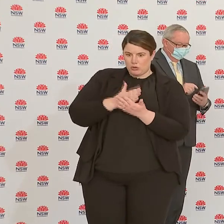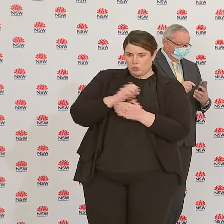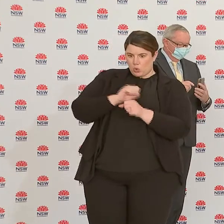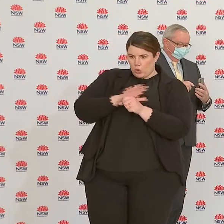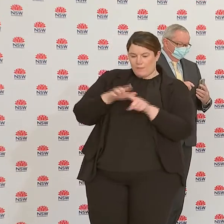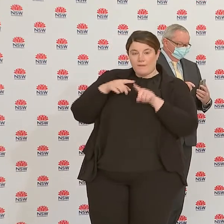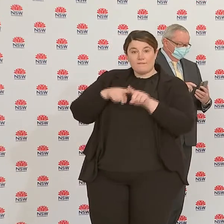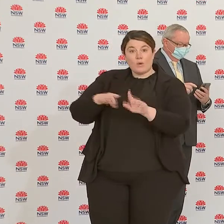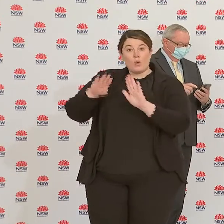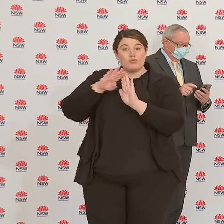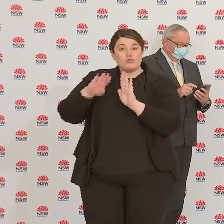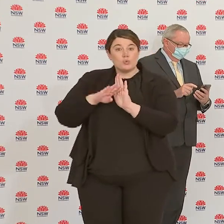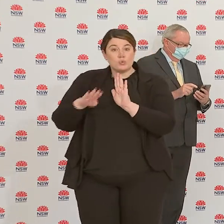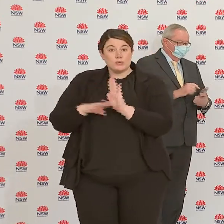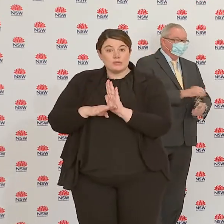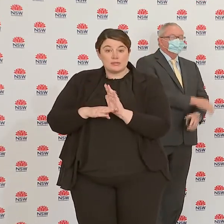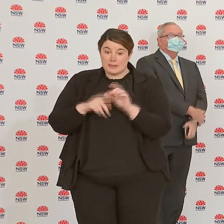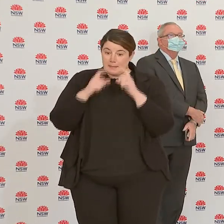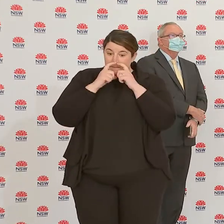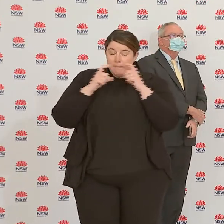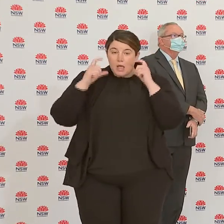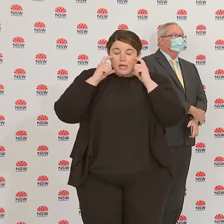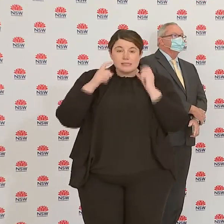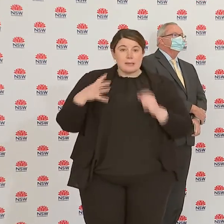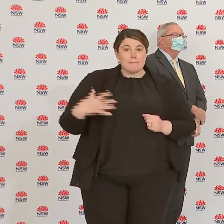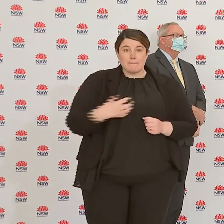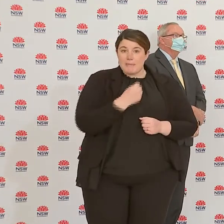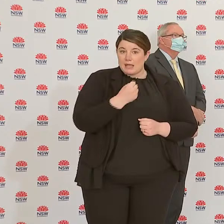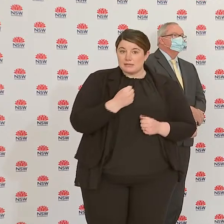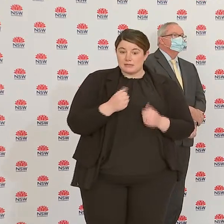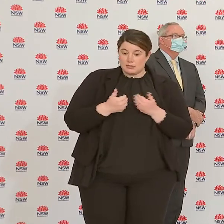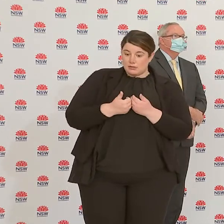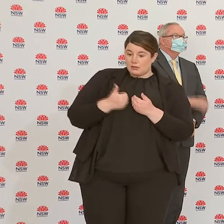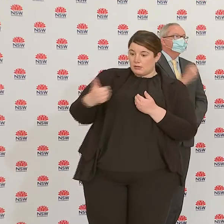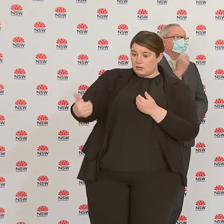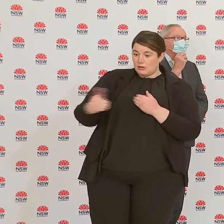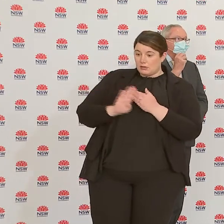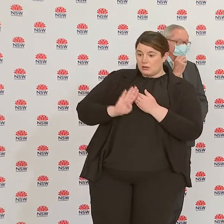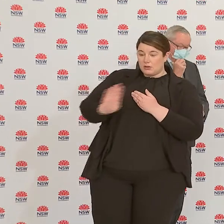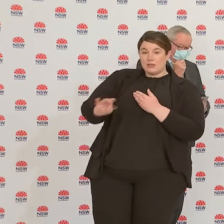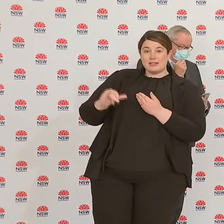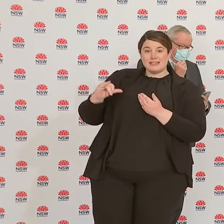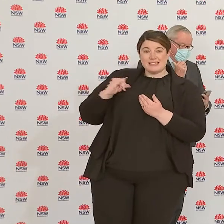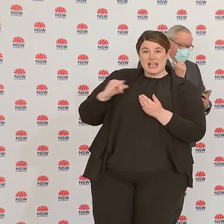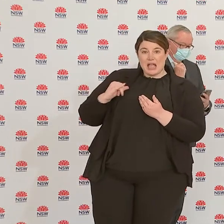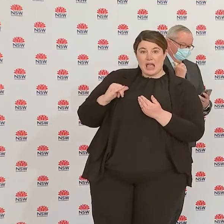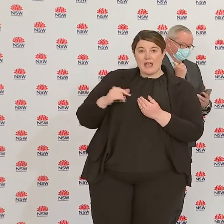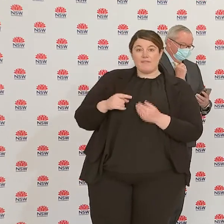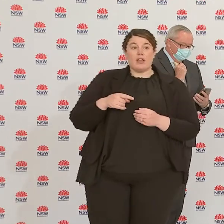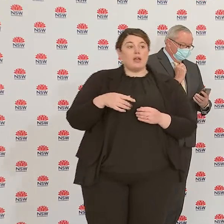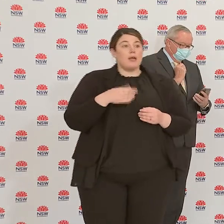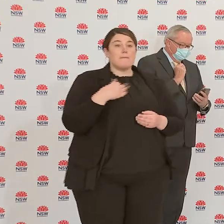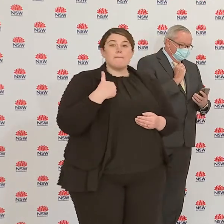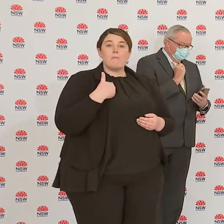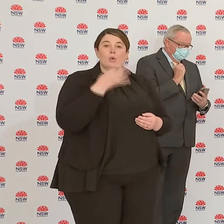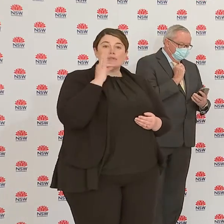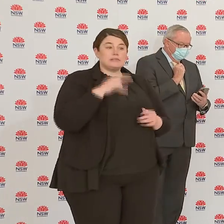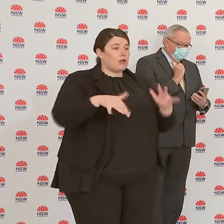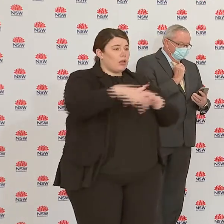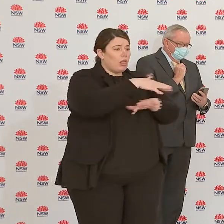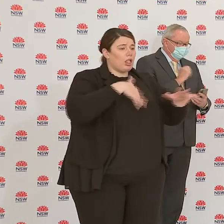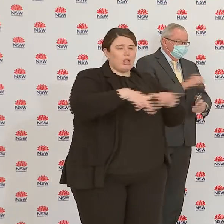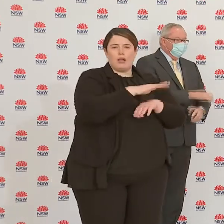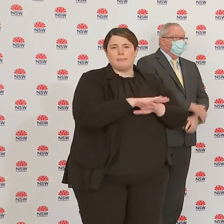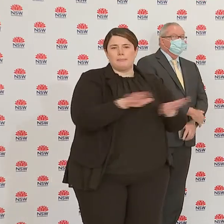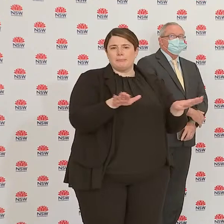ways, enforce the mask wearing, making sure they've got segregation of staff, not having crowded tea rooms. Everyone can play a